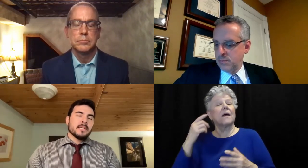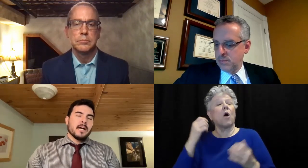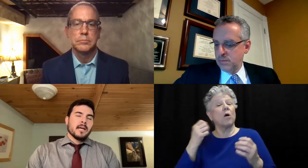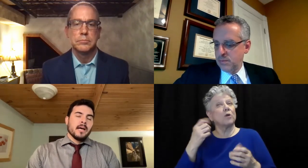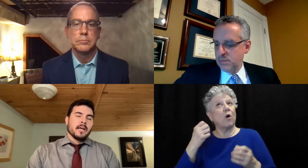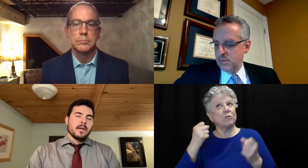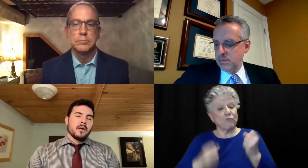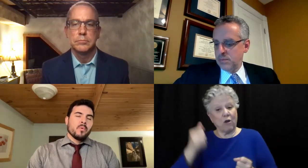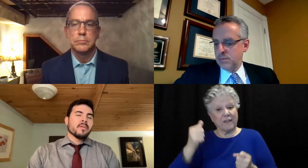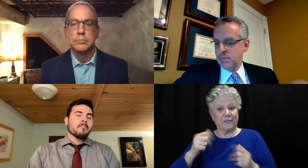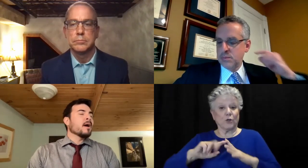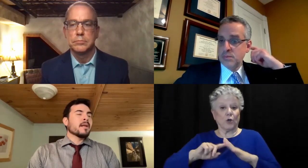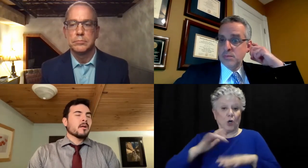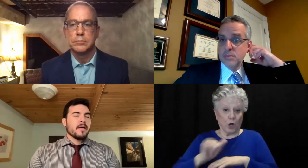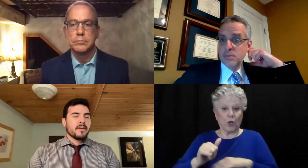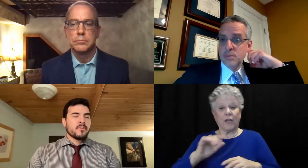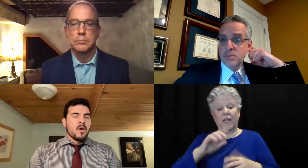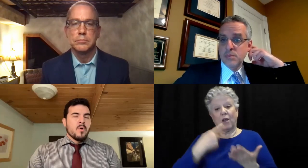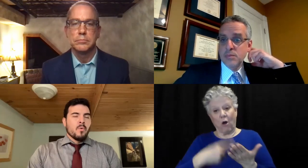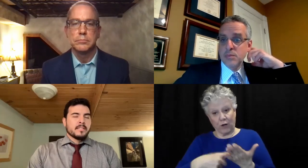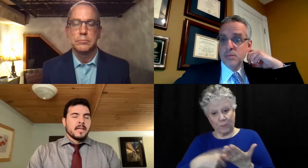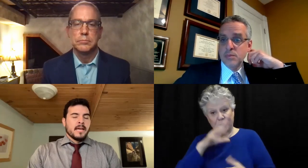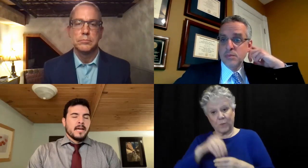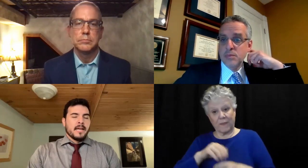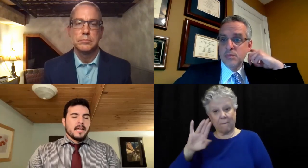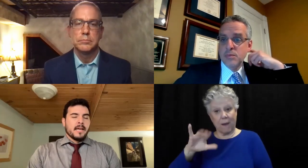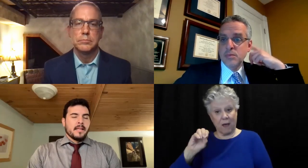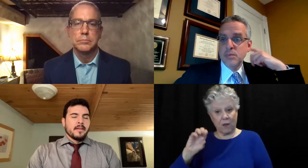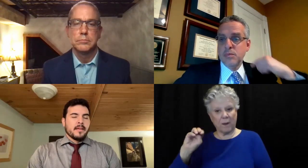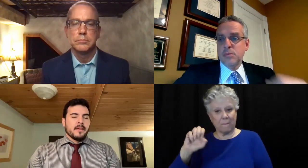arguments within biomedical ethics